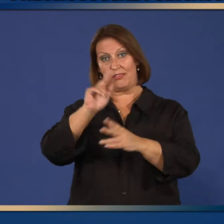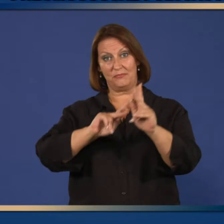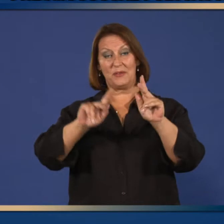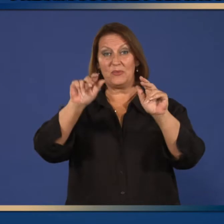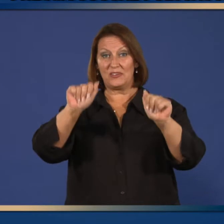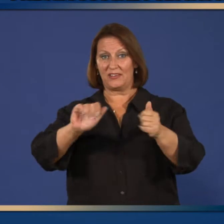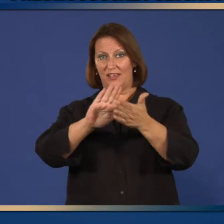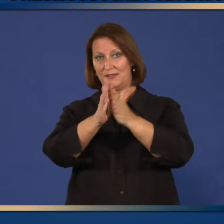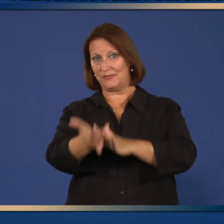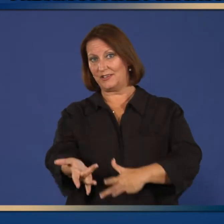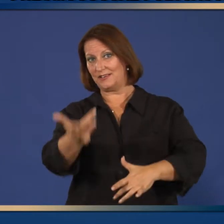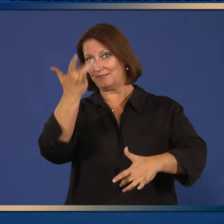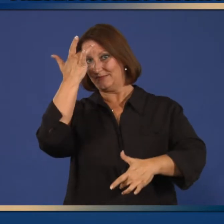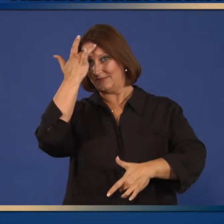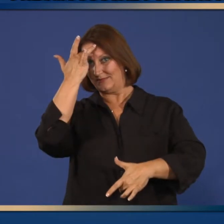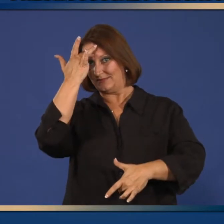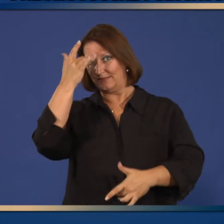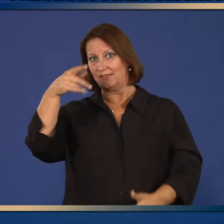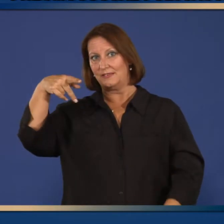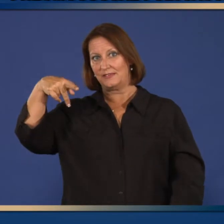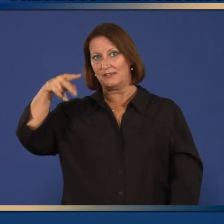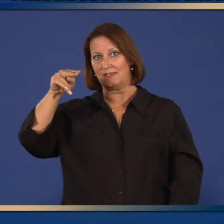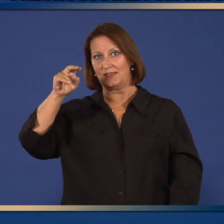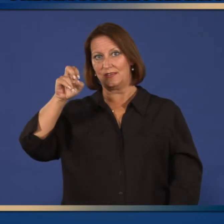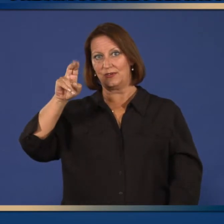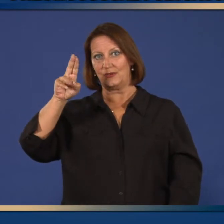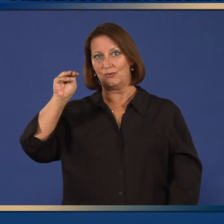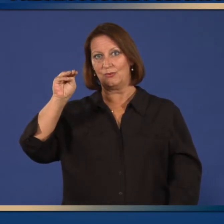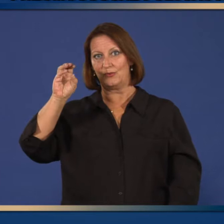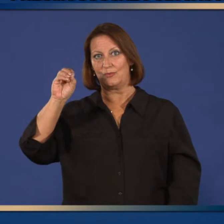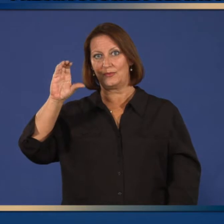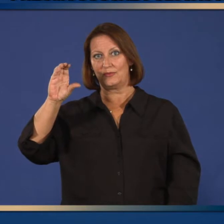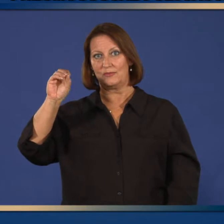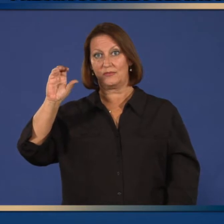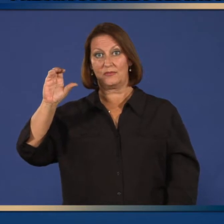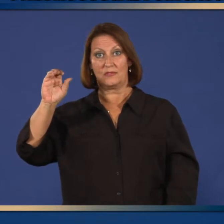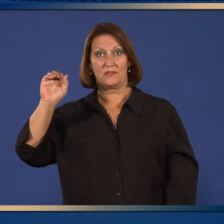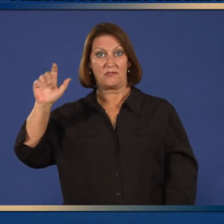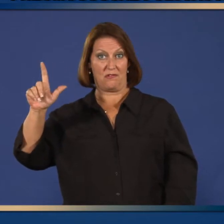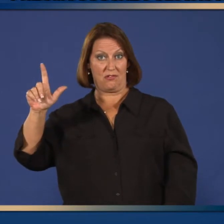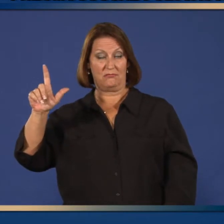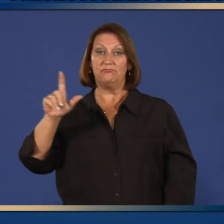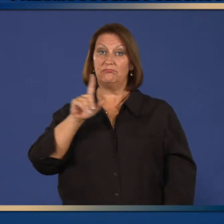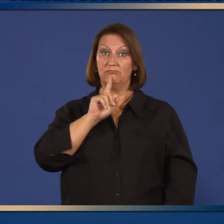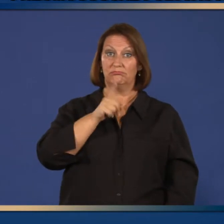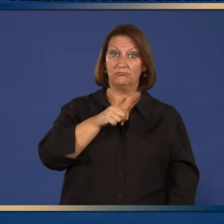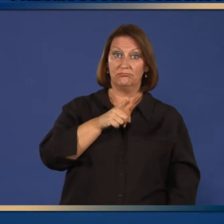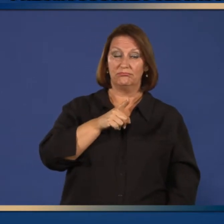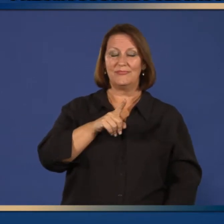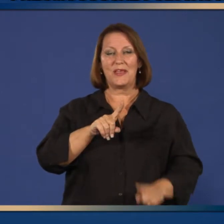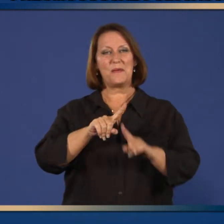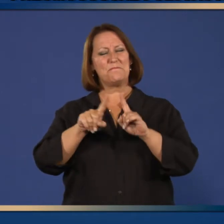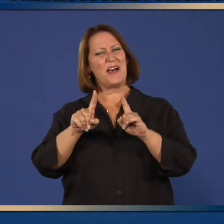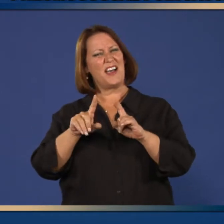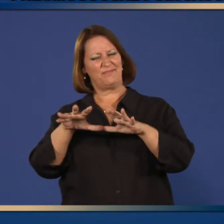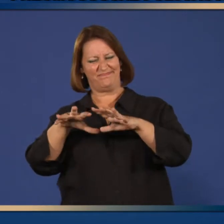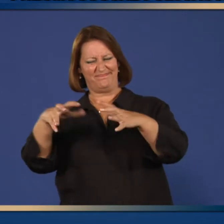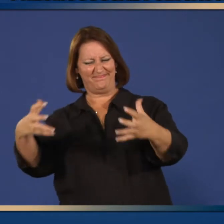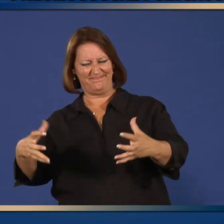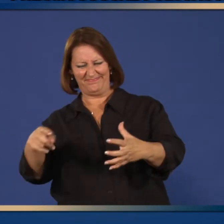Anyone can get pneumococcal disease, but some people are at greater risk than others.